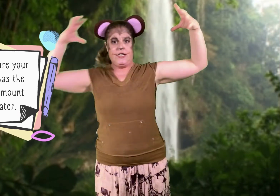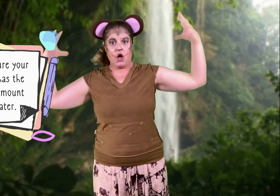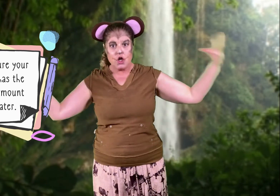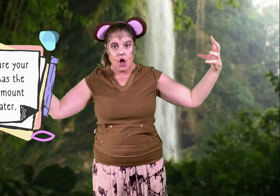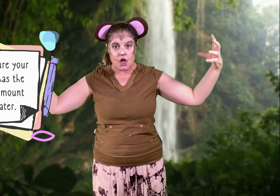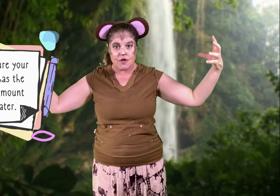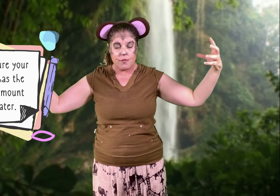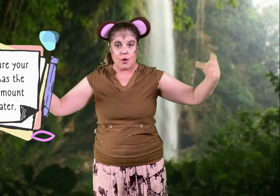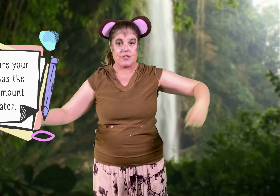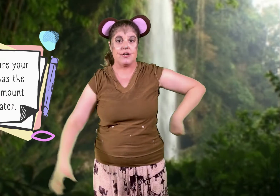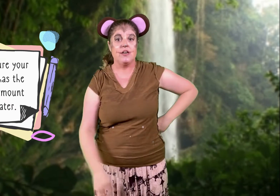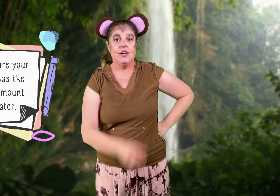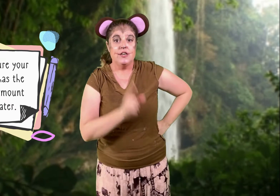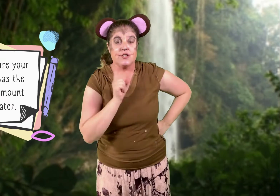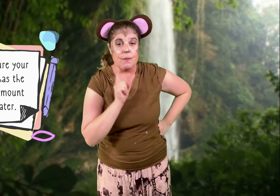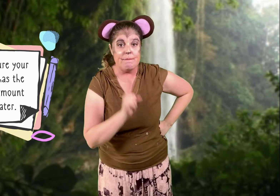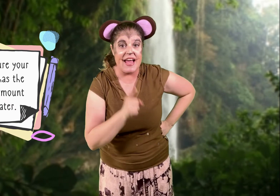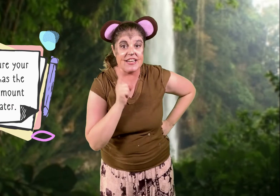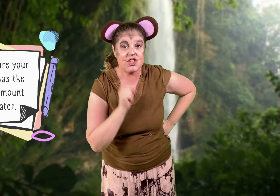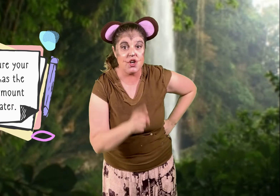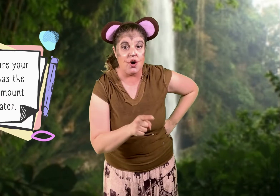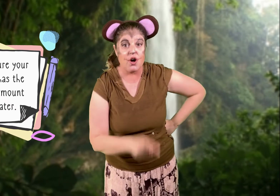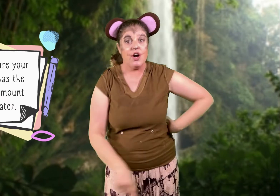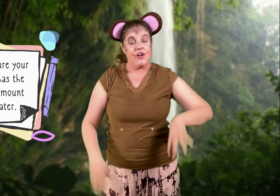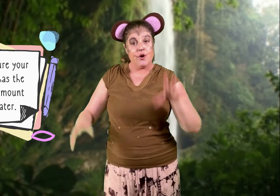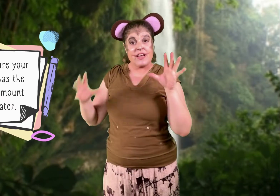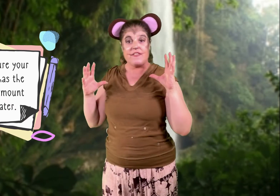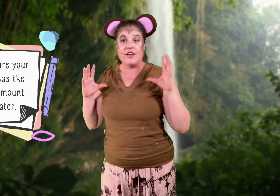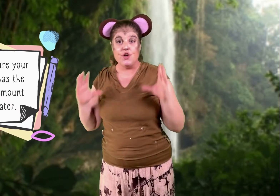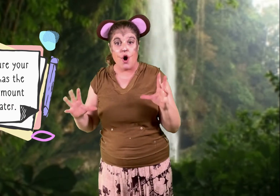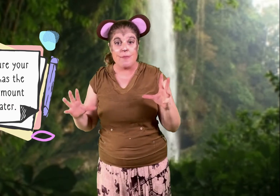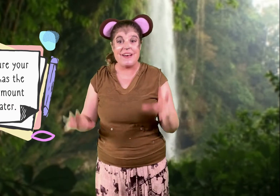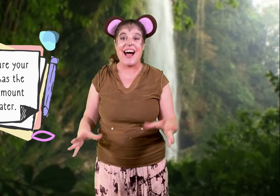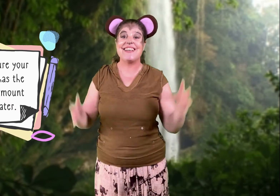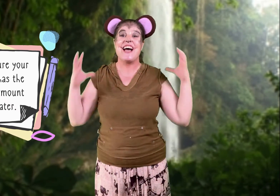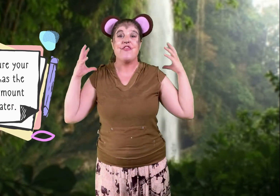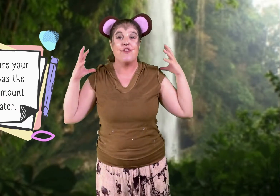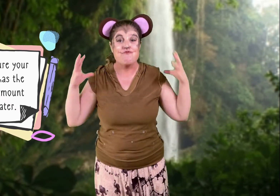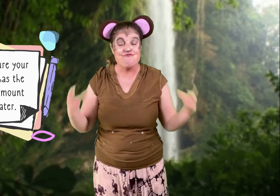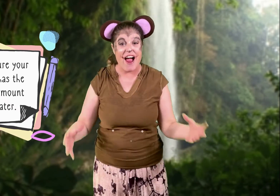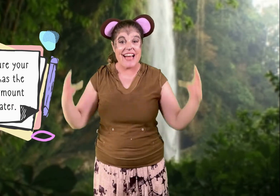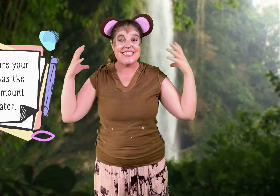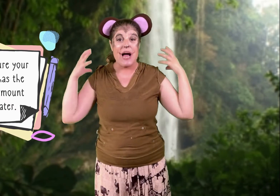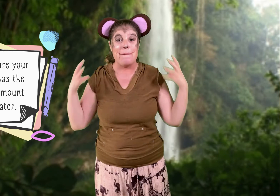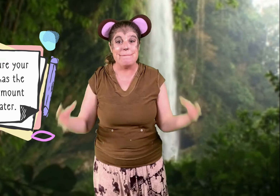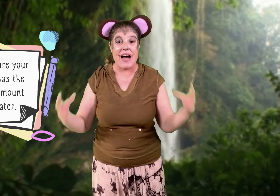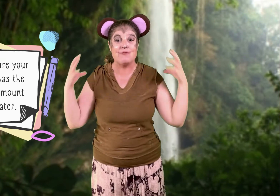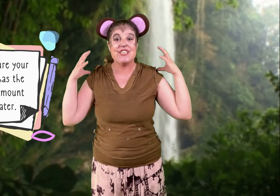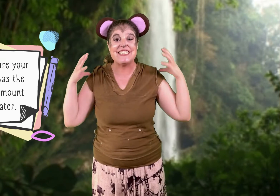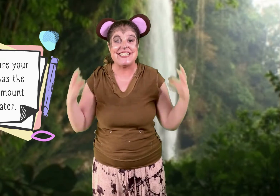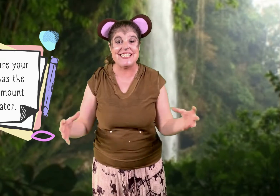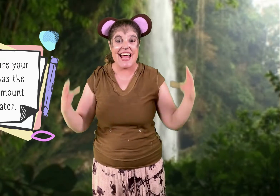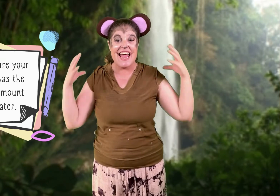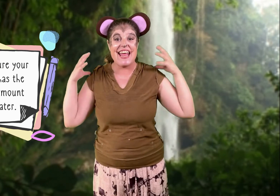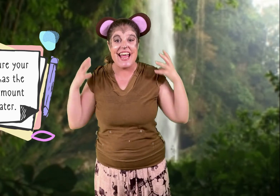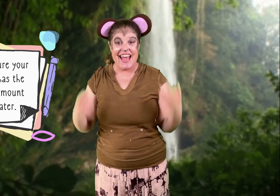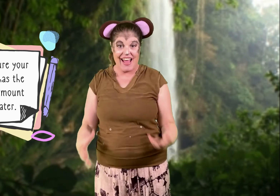a lot of water. So make sure you're giving your plant the right amount to stay